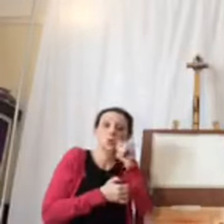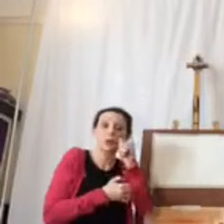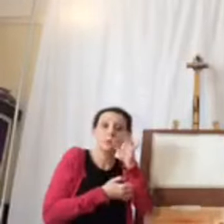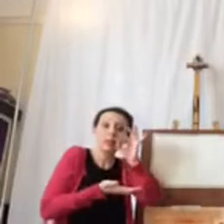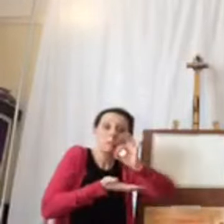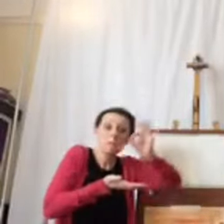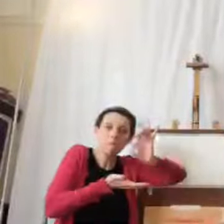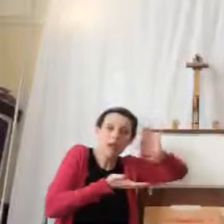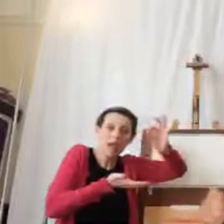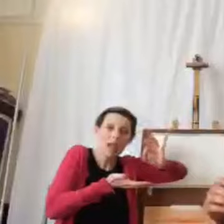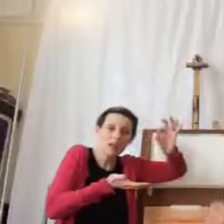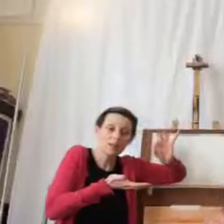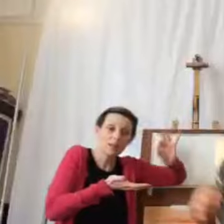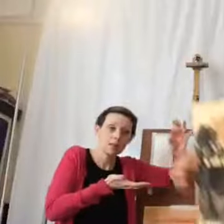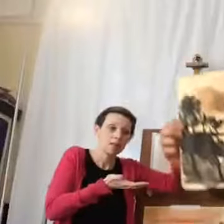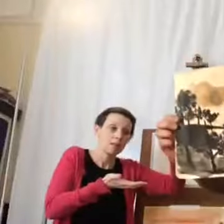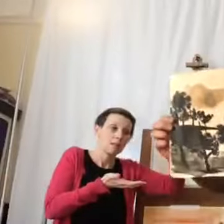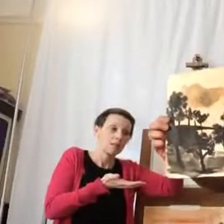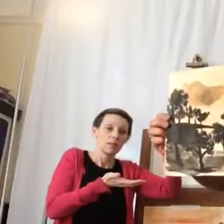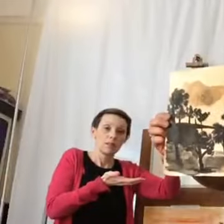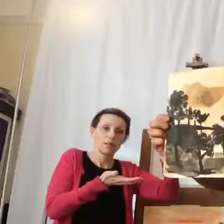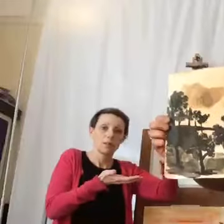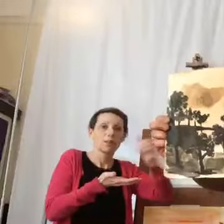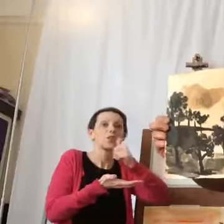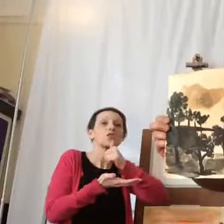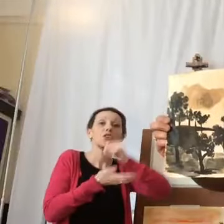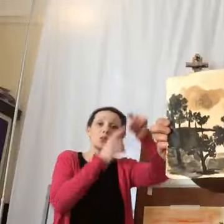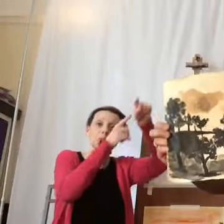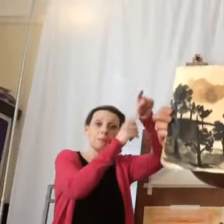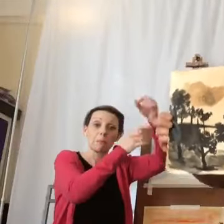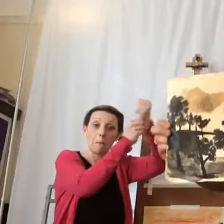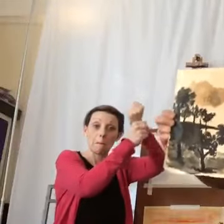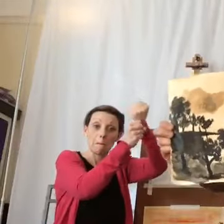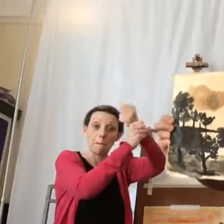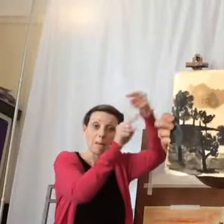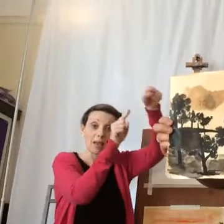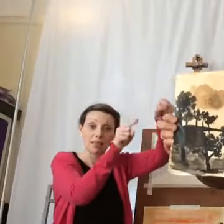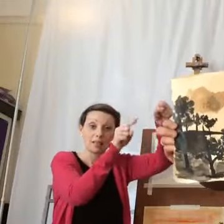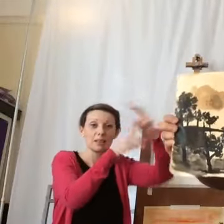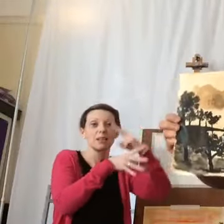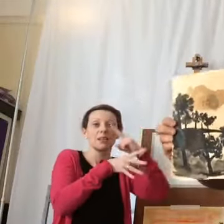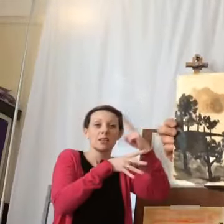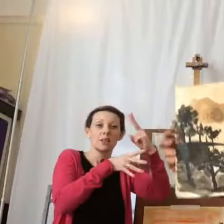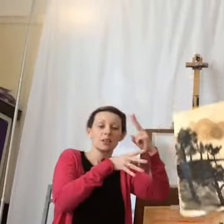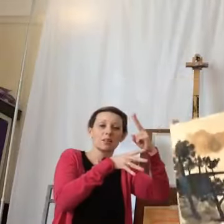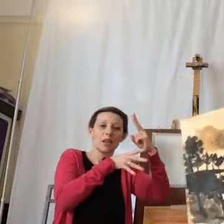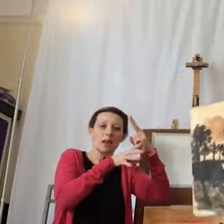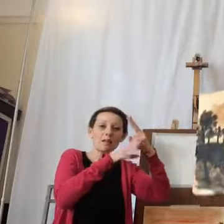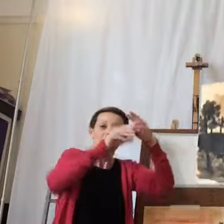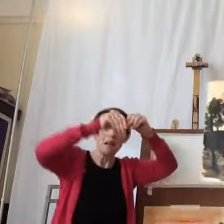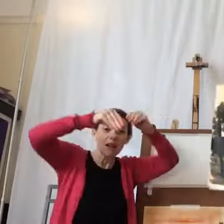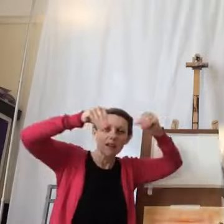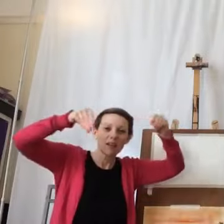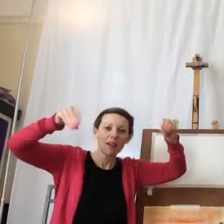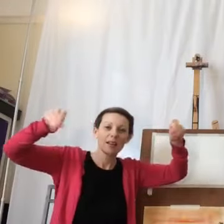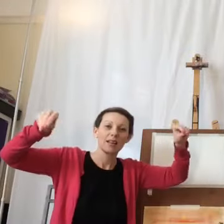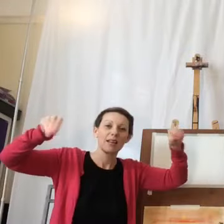you can use a magic marker to get that effect afterwards. So it looks a bit deserty, oasis-y sort of